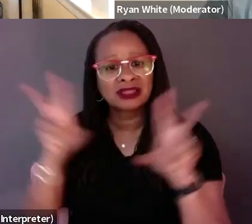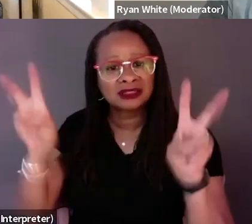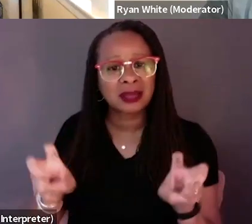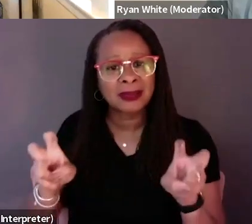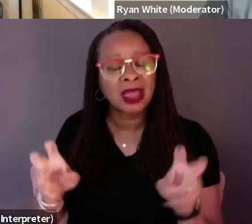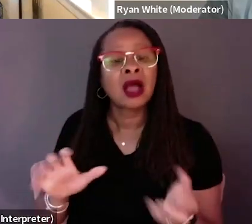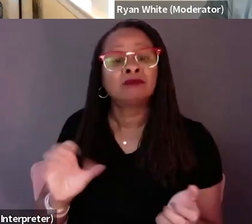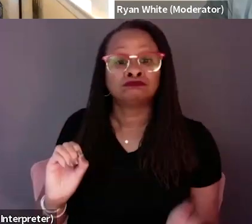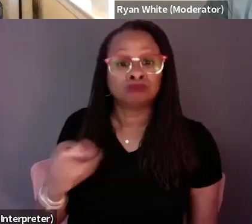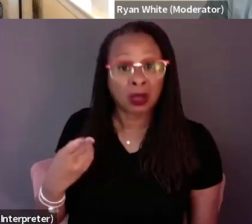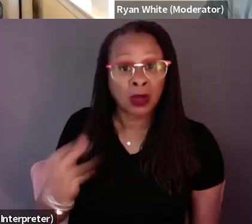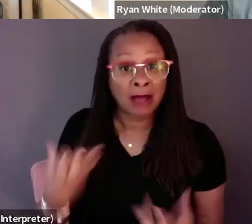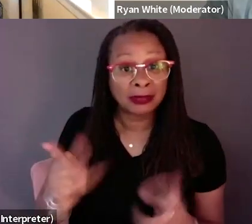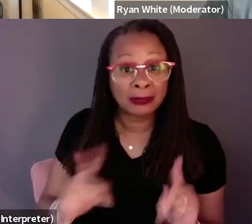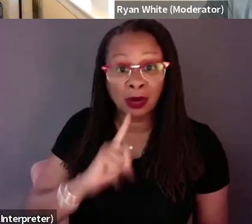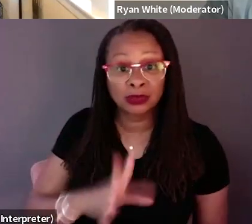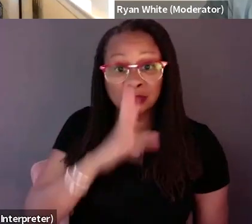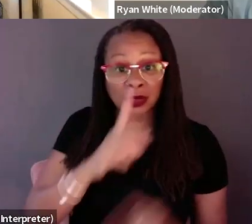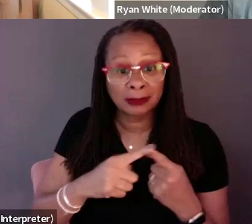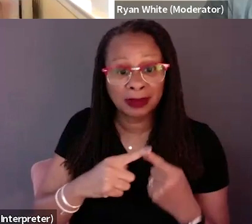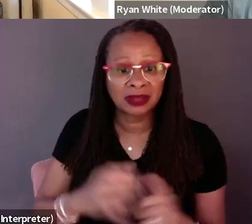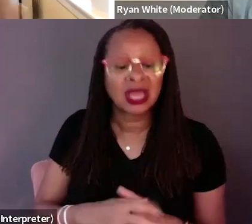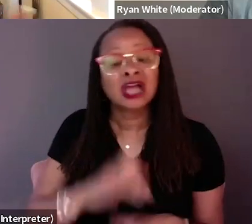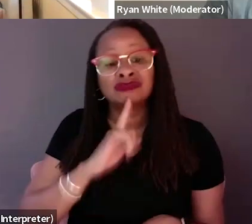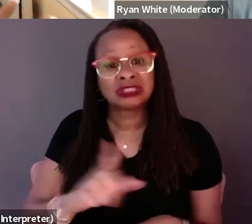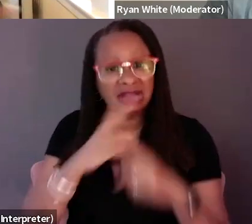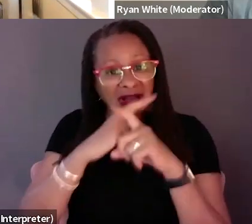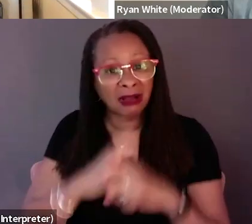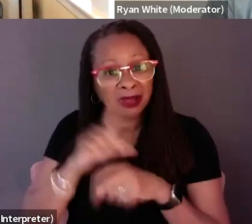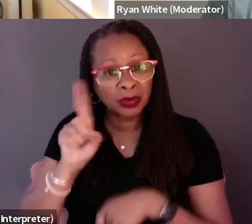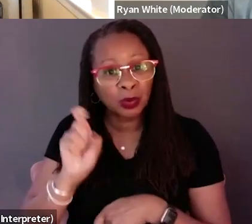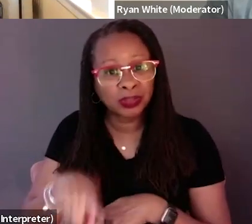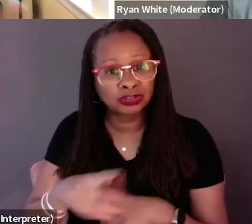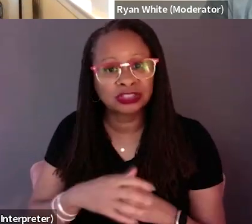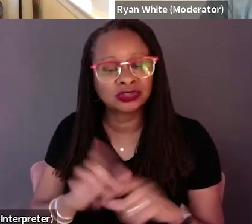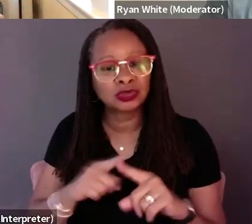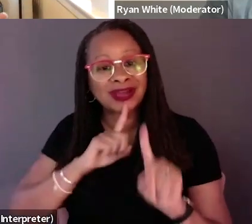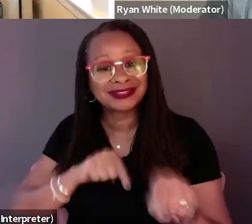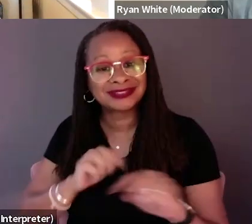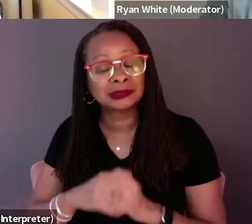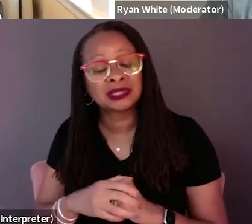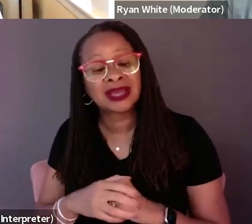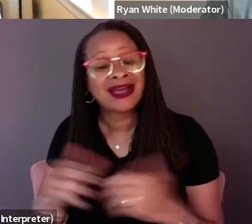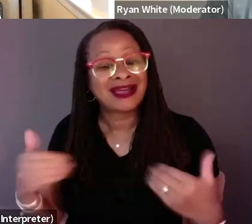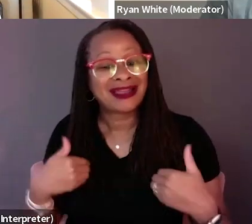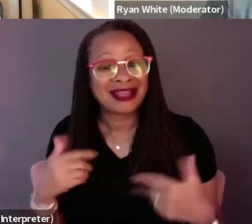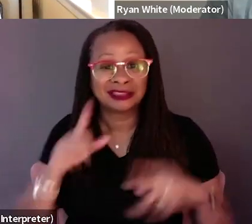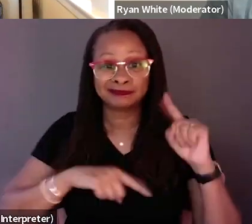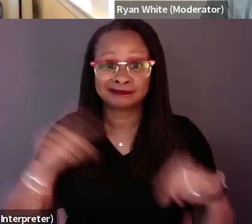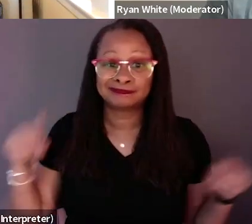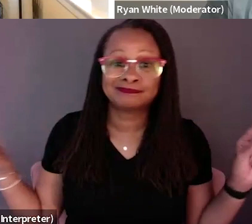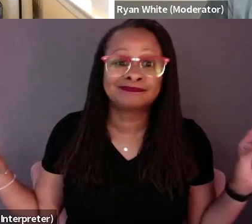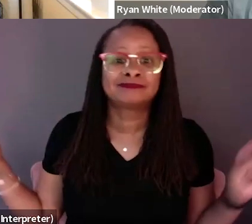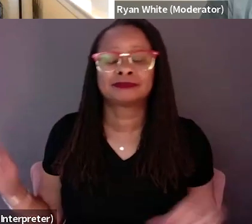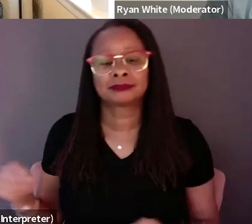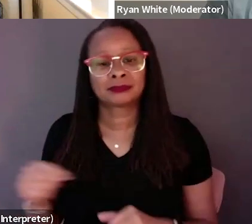topic is like, oh, well, how many people are we talking about? It's actually kind of a complicated question to answer, and it has kind of